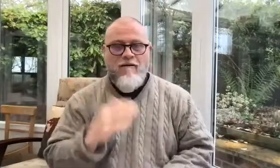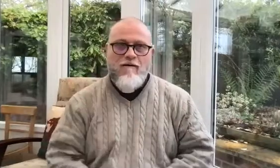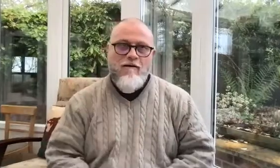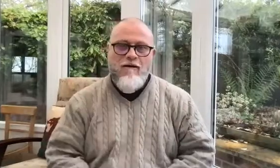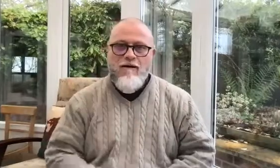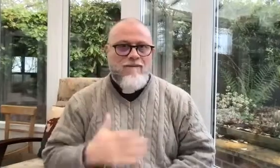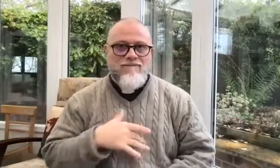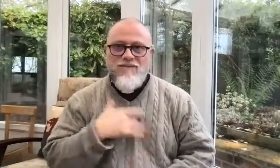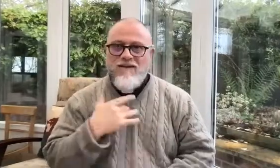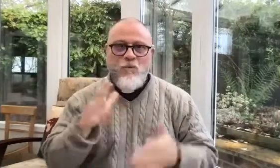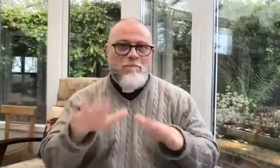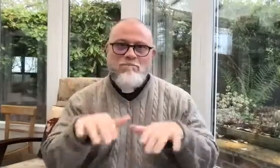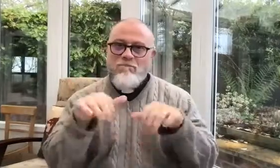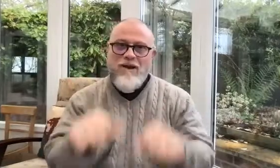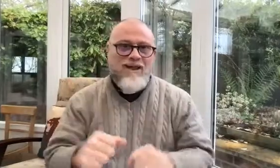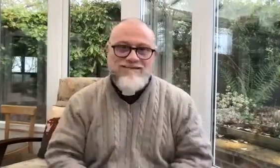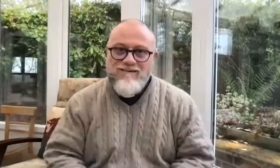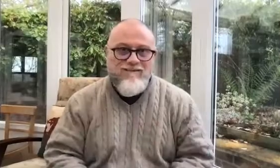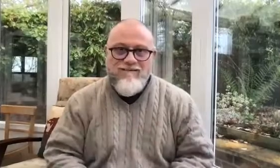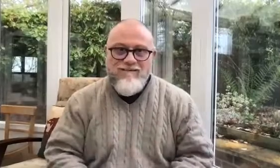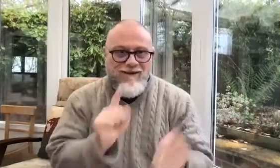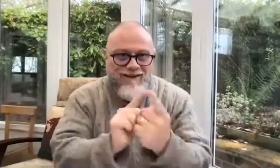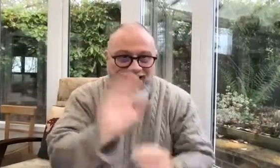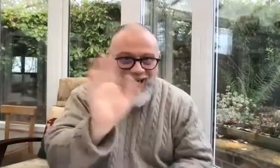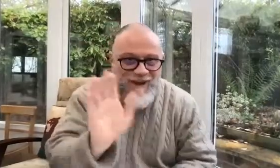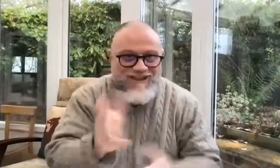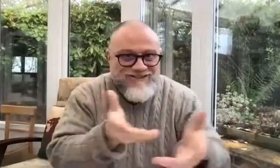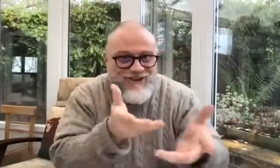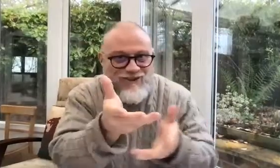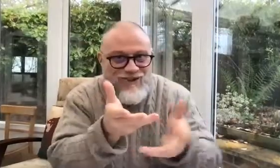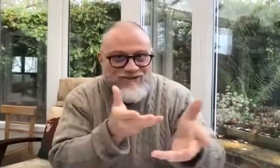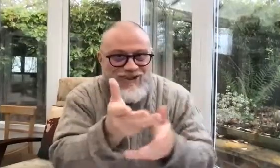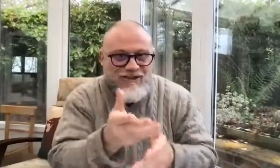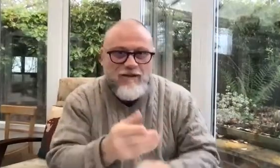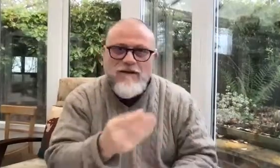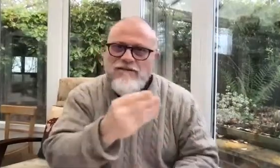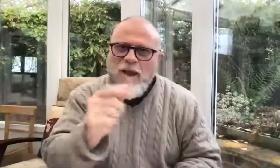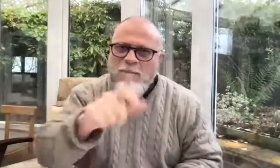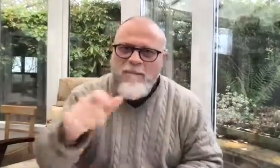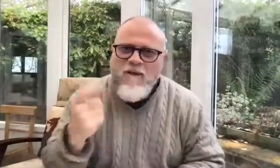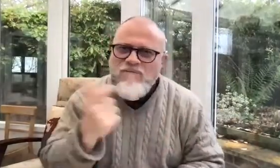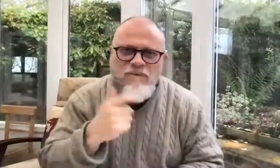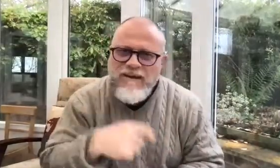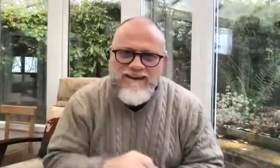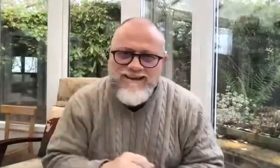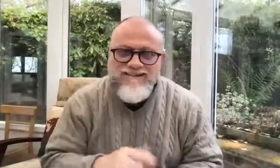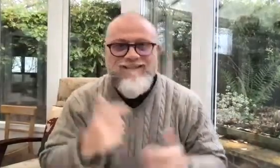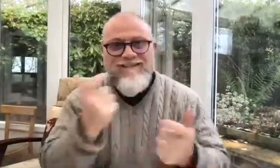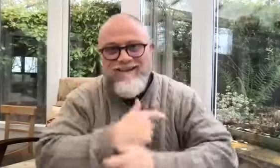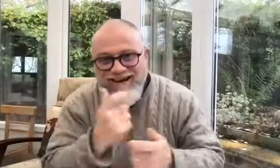So we started that recently. I feel so blessed with that, meeting people, having a discussion. Some people are